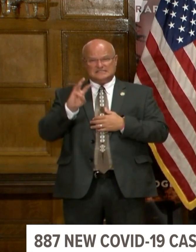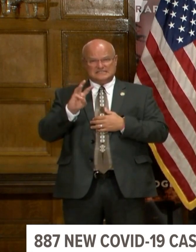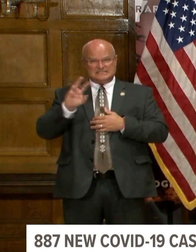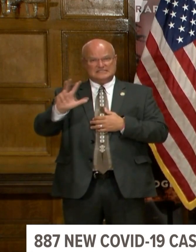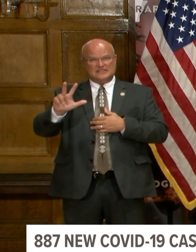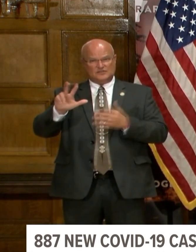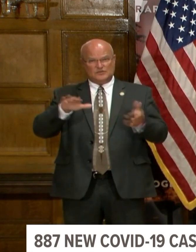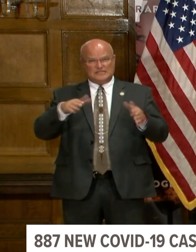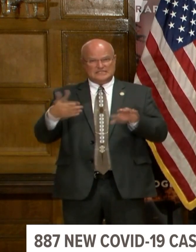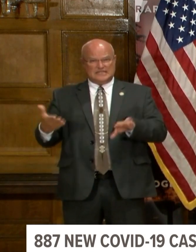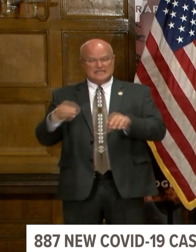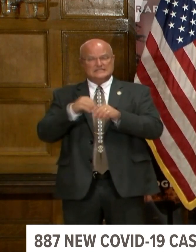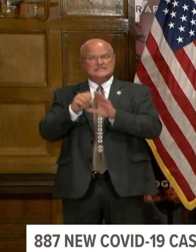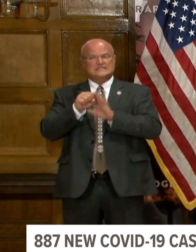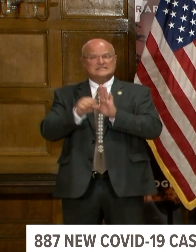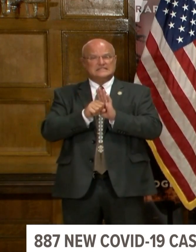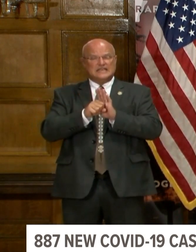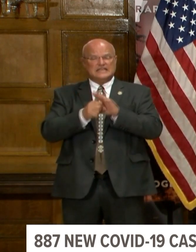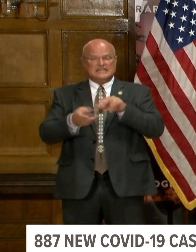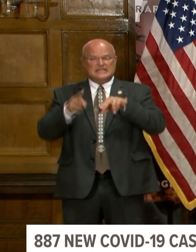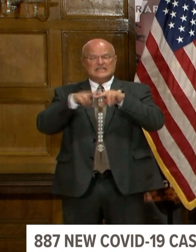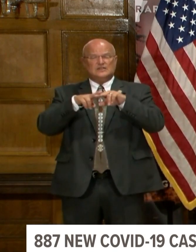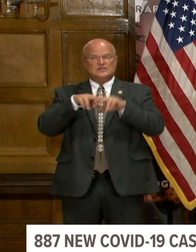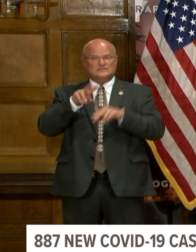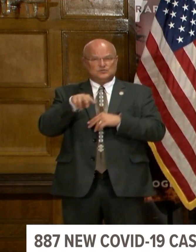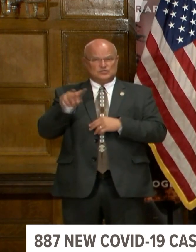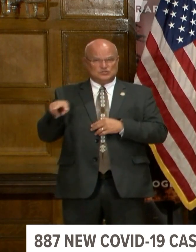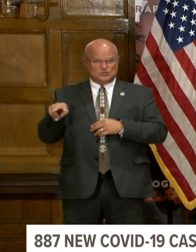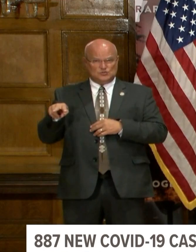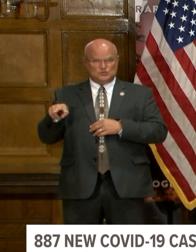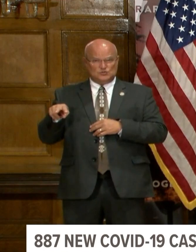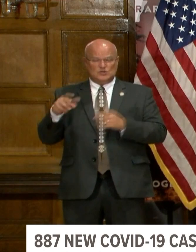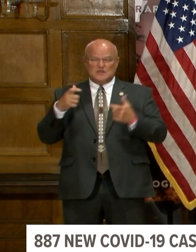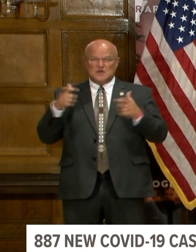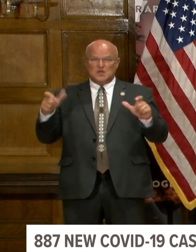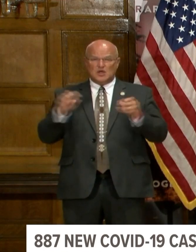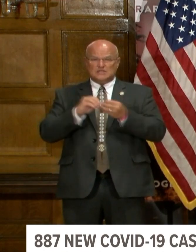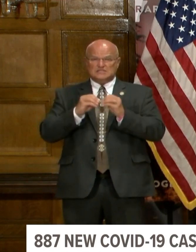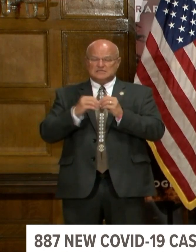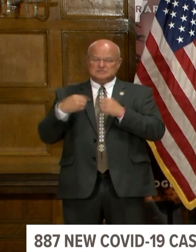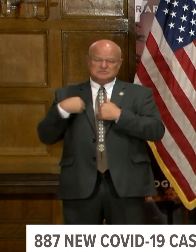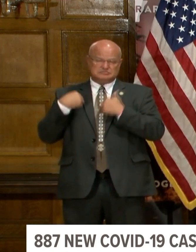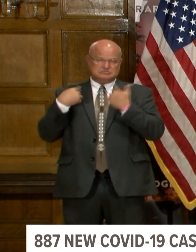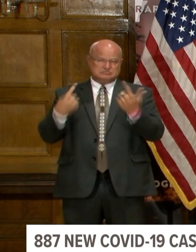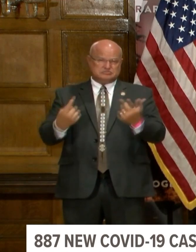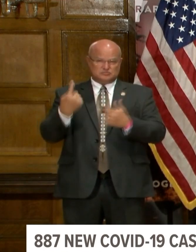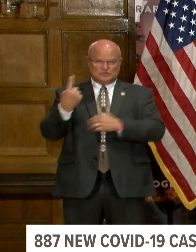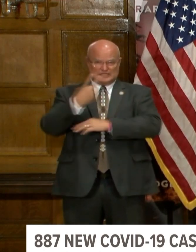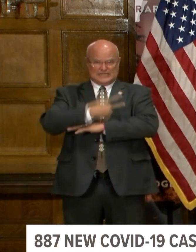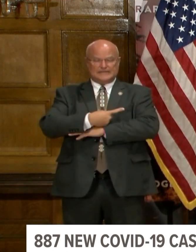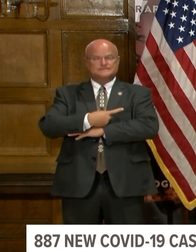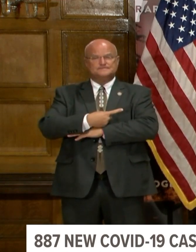663 deaths in the state. This is an increase of 22, the largest number we've had in a single day.